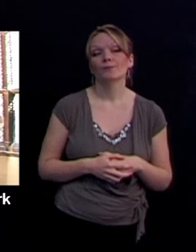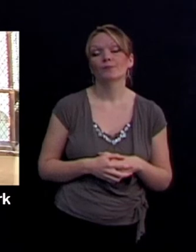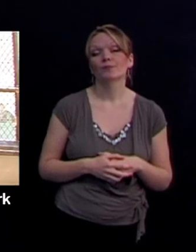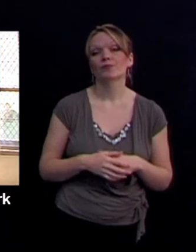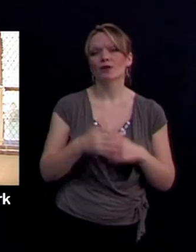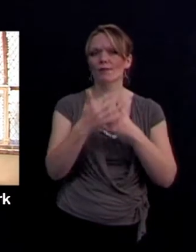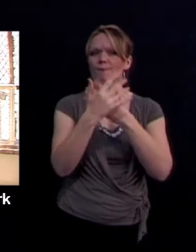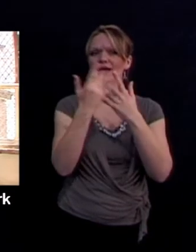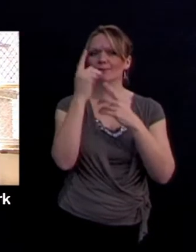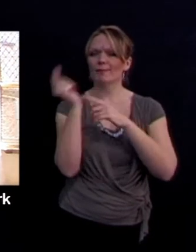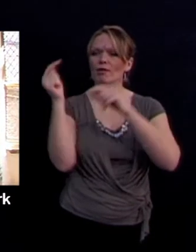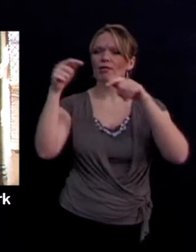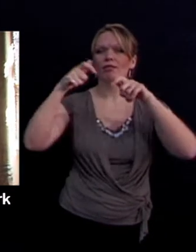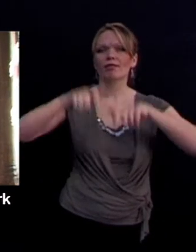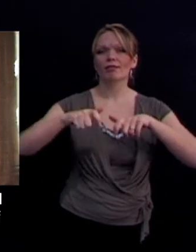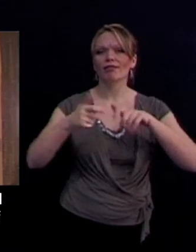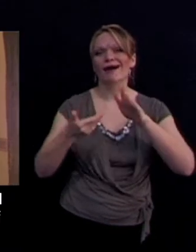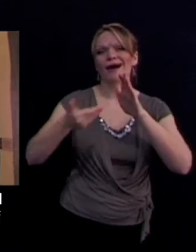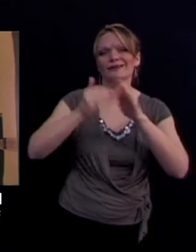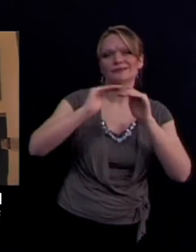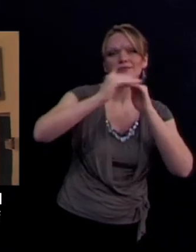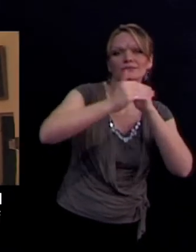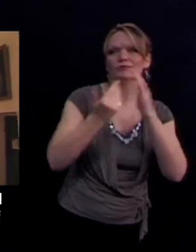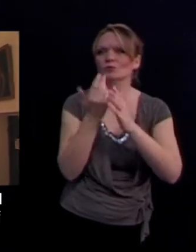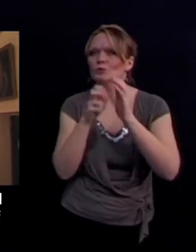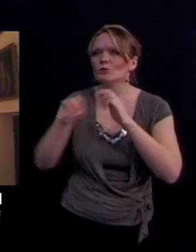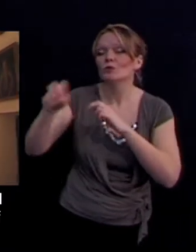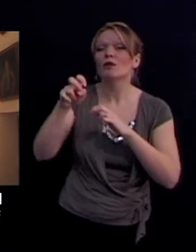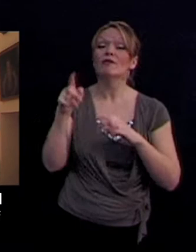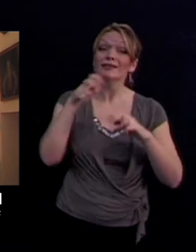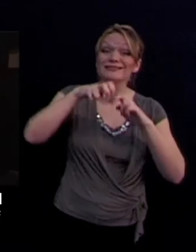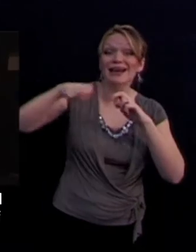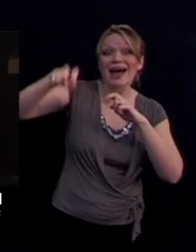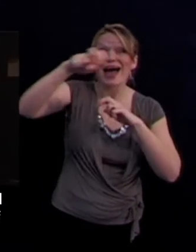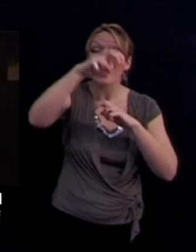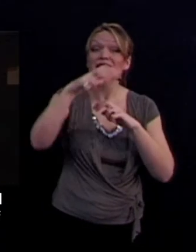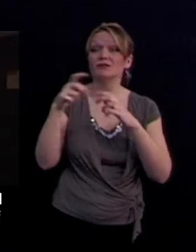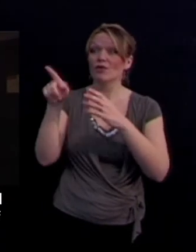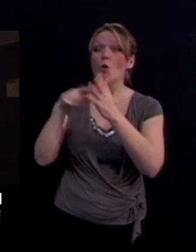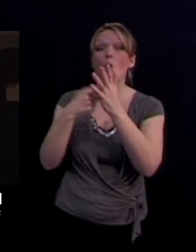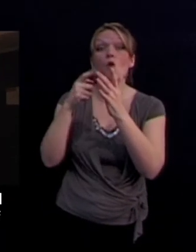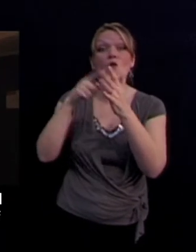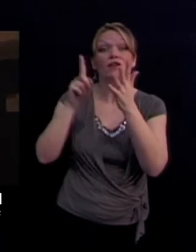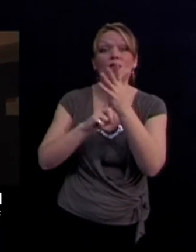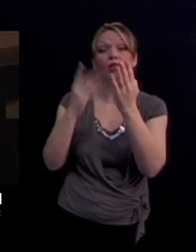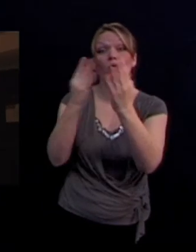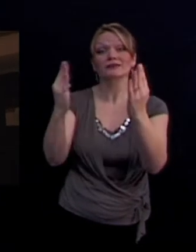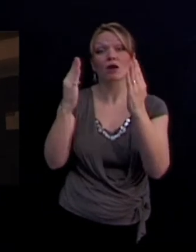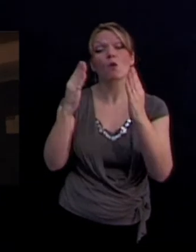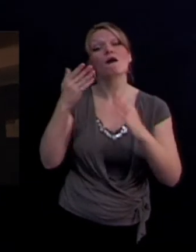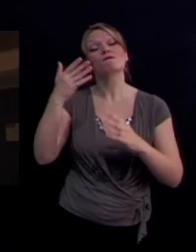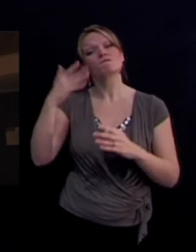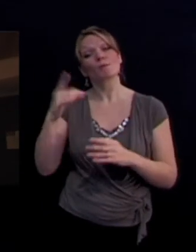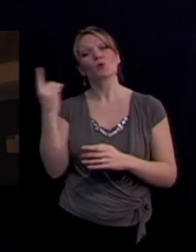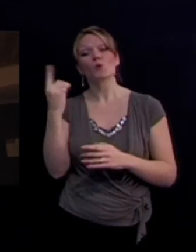Many of the residents left their mark on the building. For instance, the stairs, porch and oriel window are the additions of Nicholas Southerton, one-time mayor